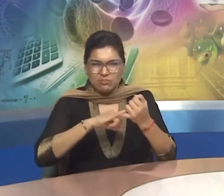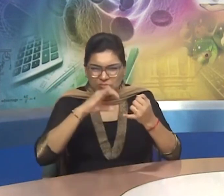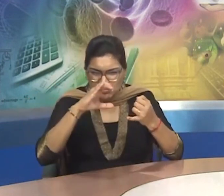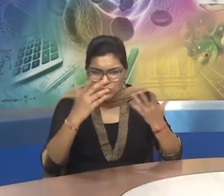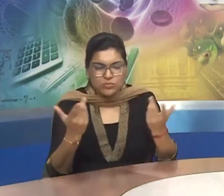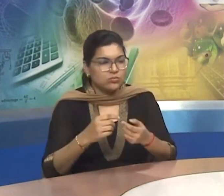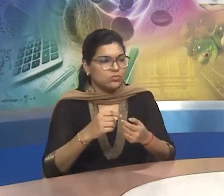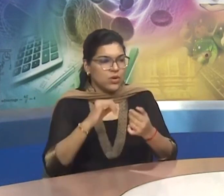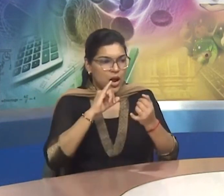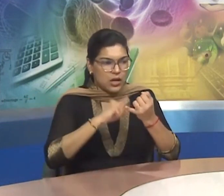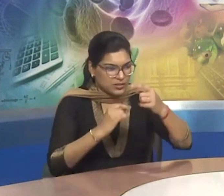permitted.